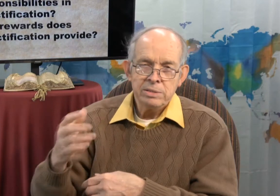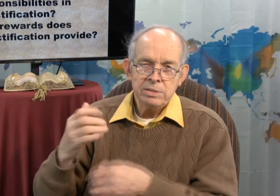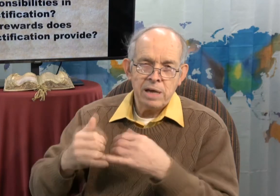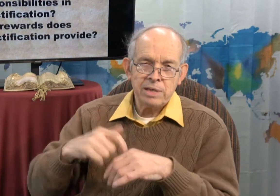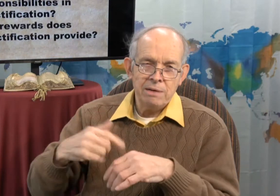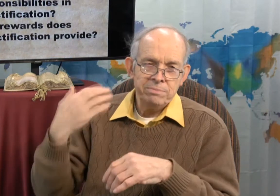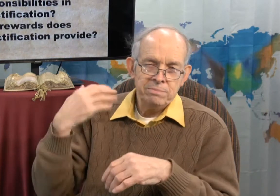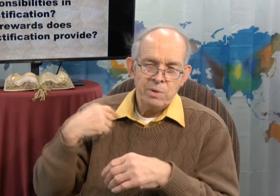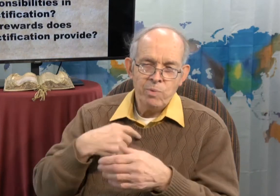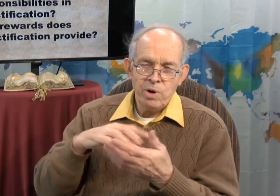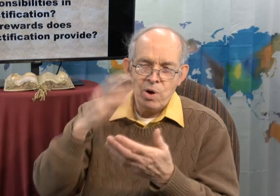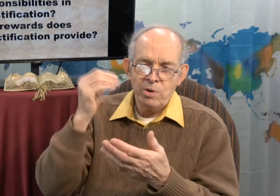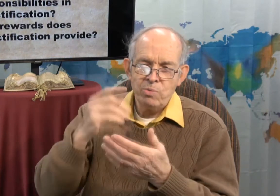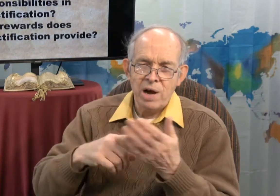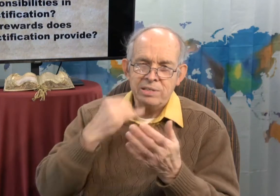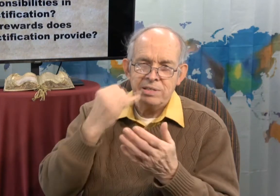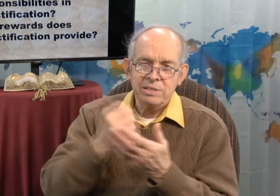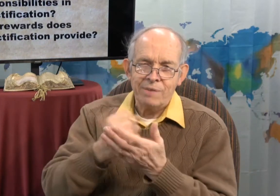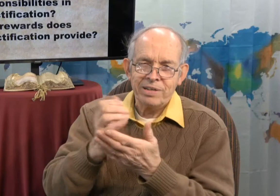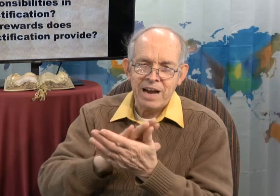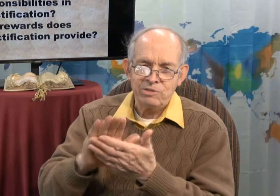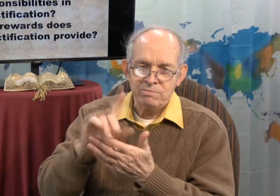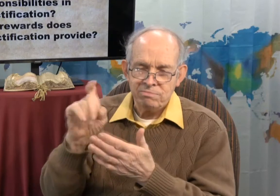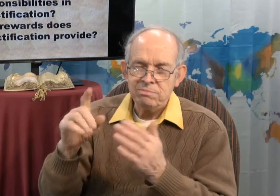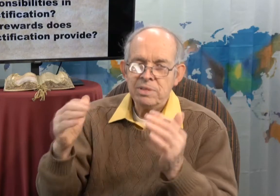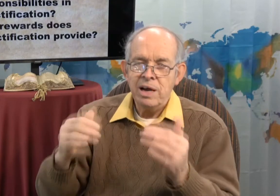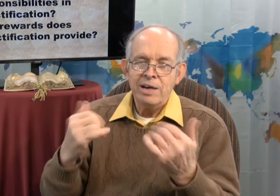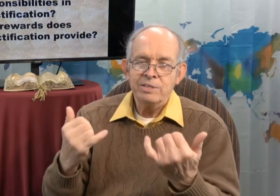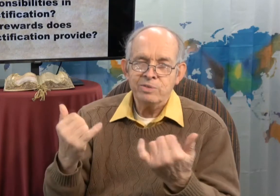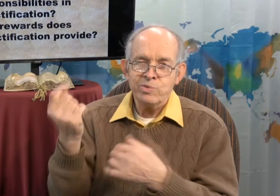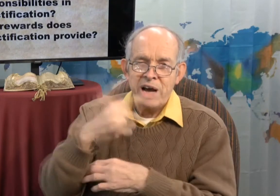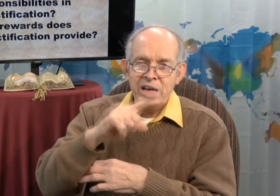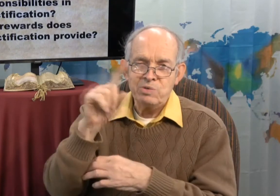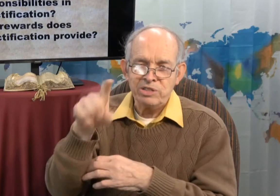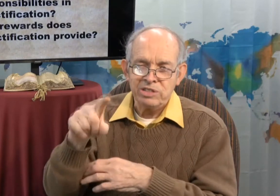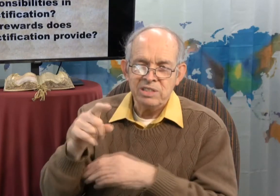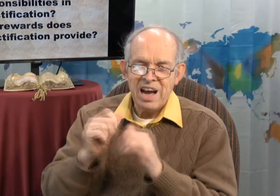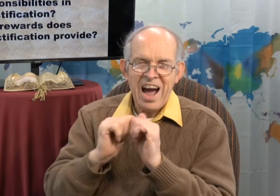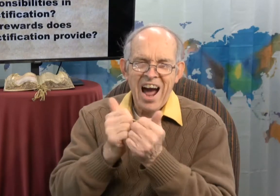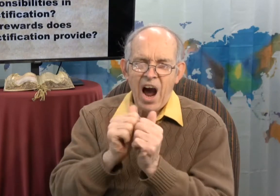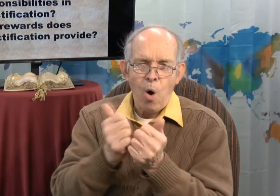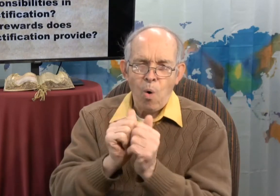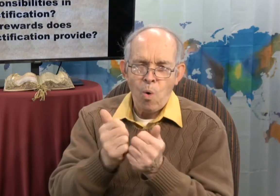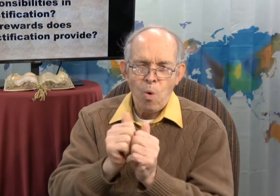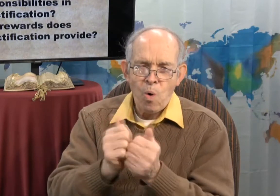Last time we learned about this sanctification. Today, question, how are